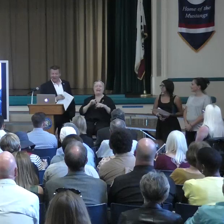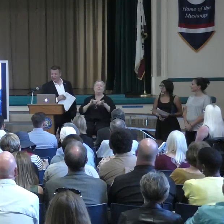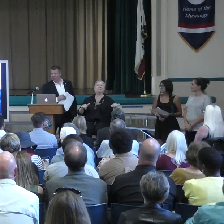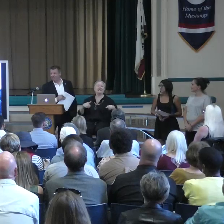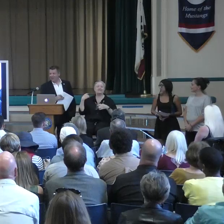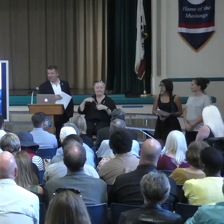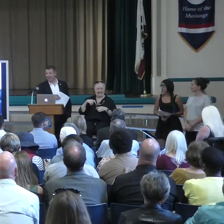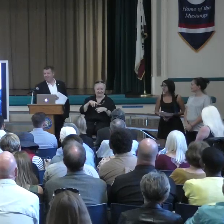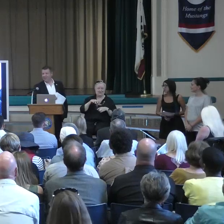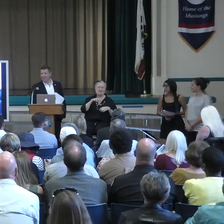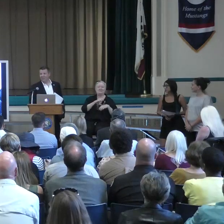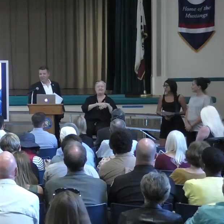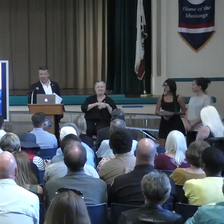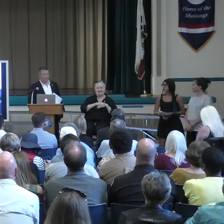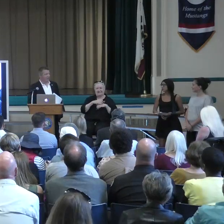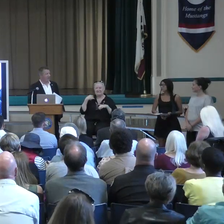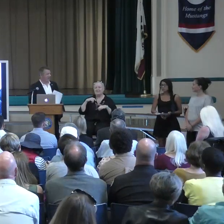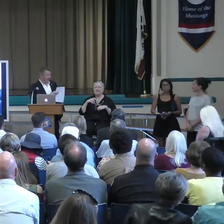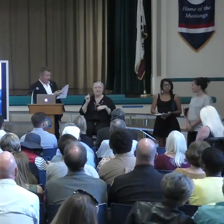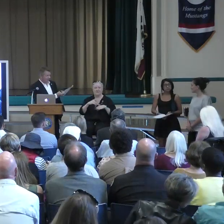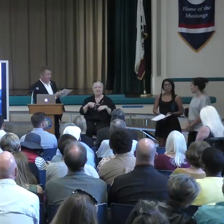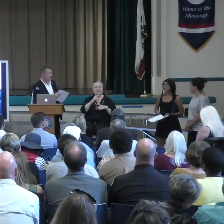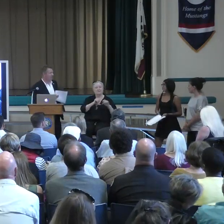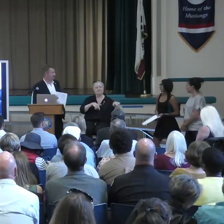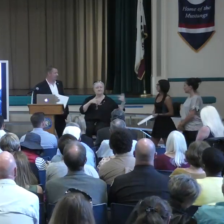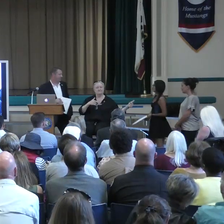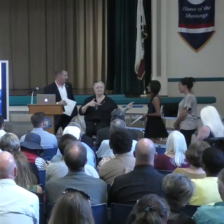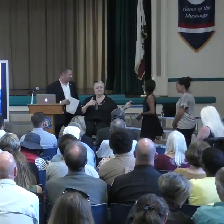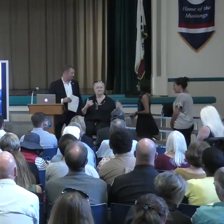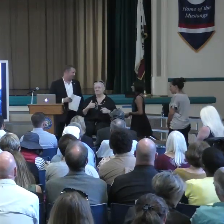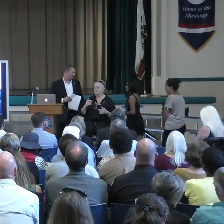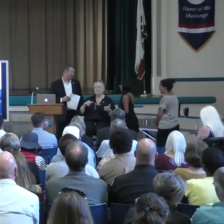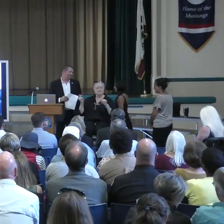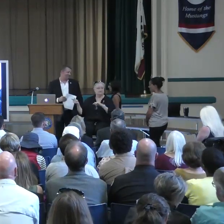in Spanish for everyone here today.